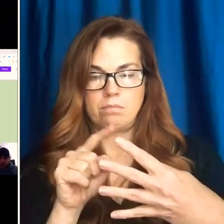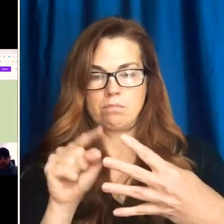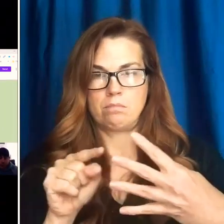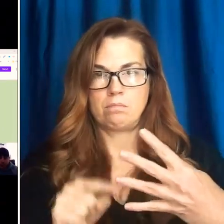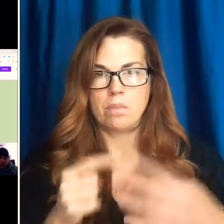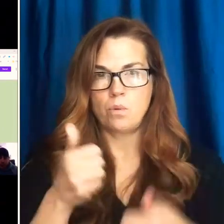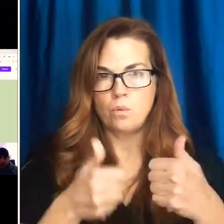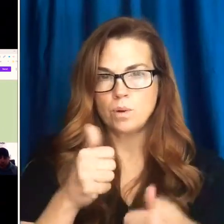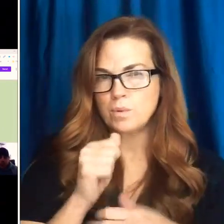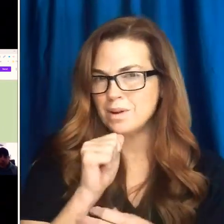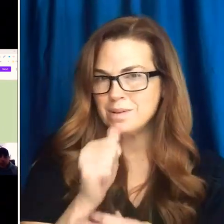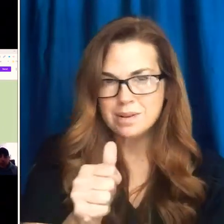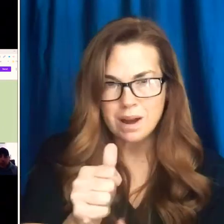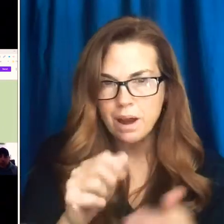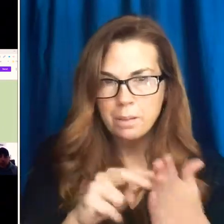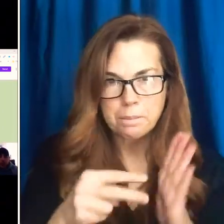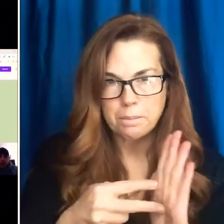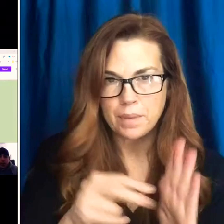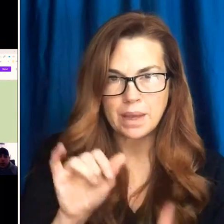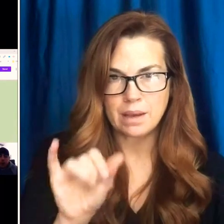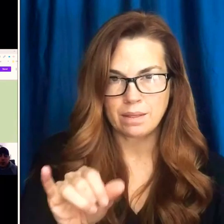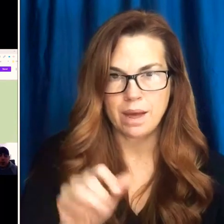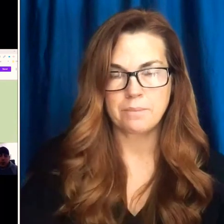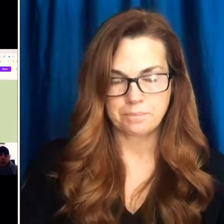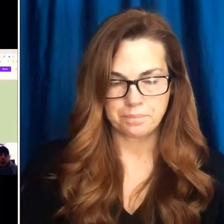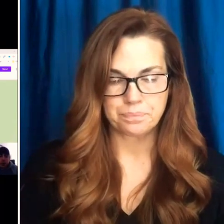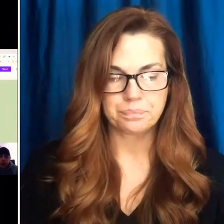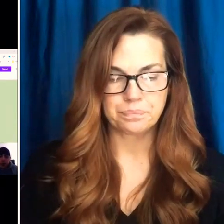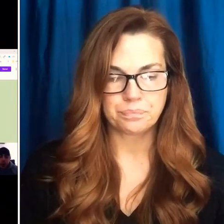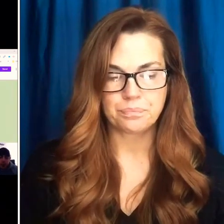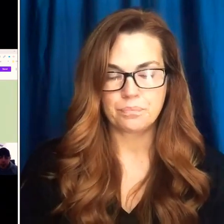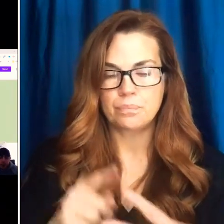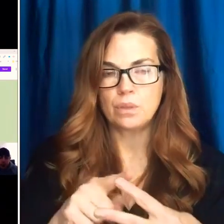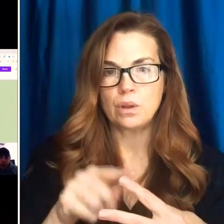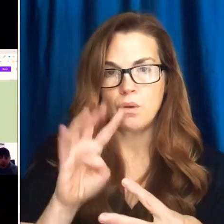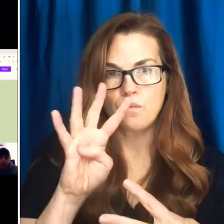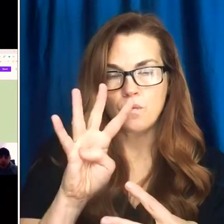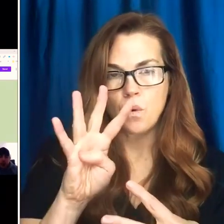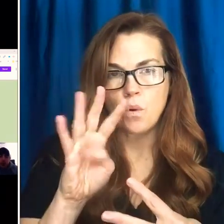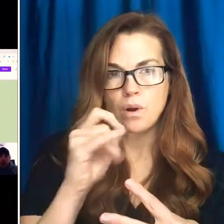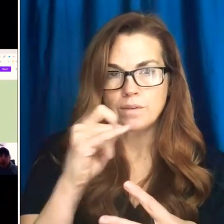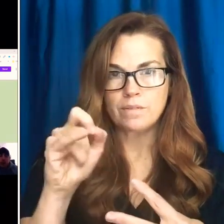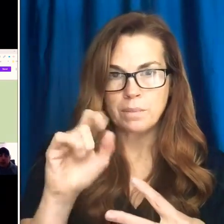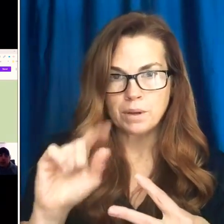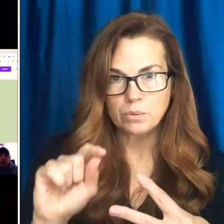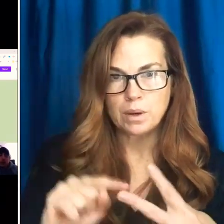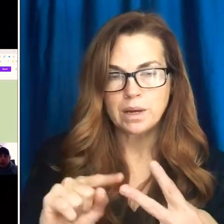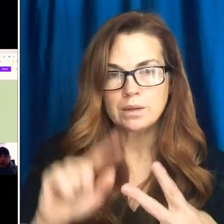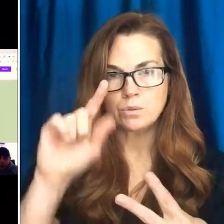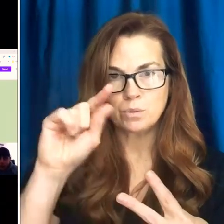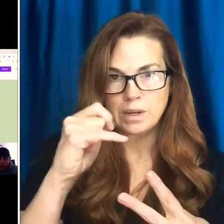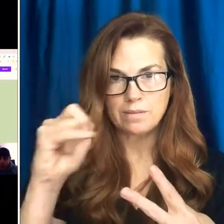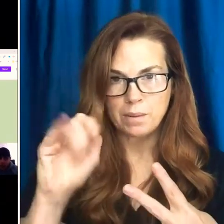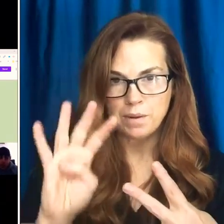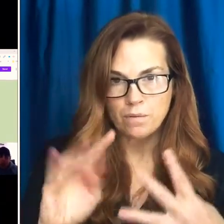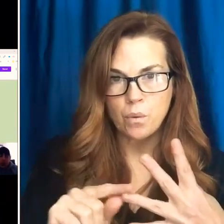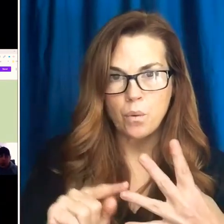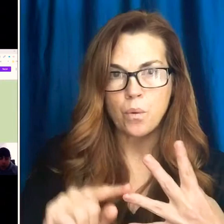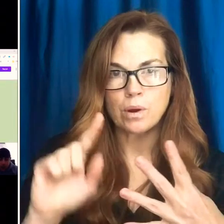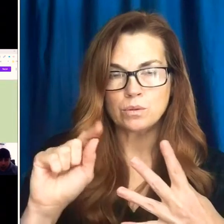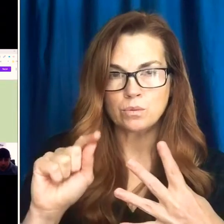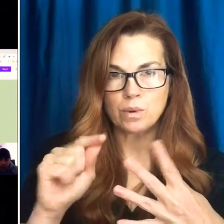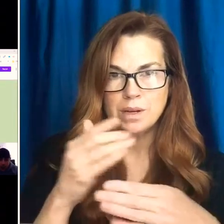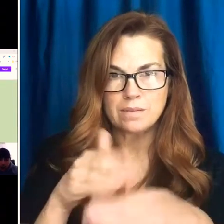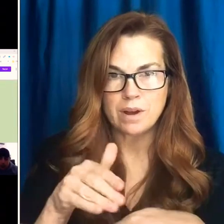below. Okay, so I have 4 divided by 20, 20 divided by 4, 20 divided into 4 equal groups,